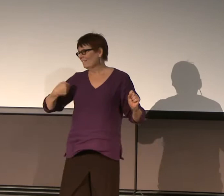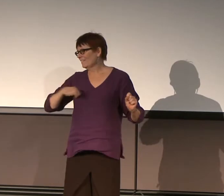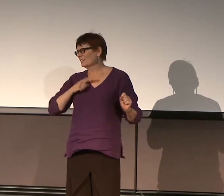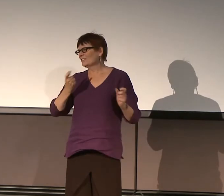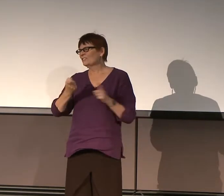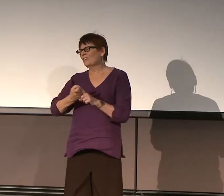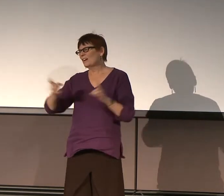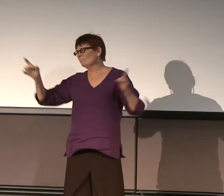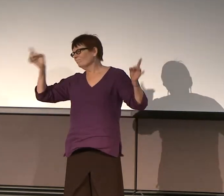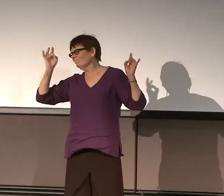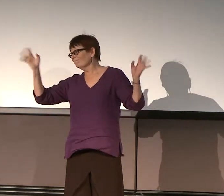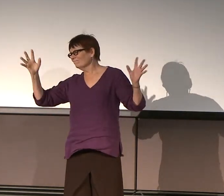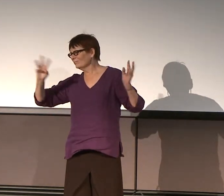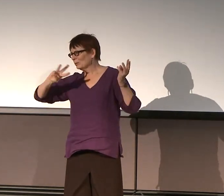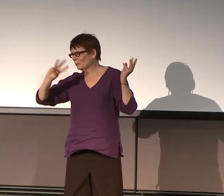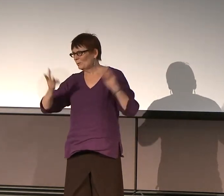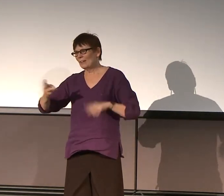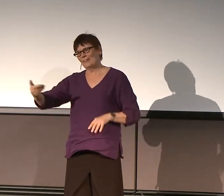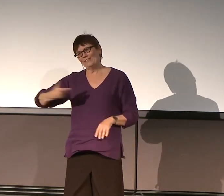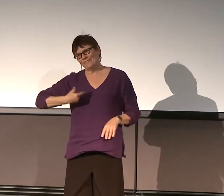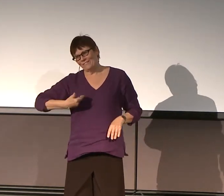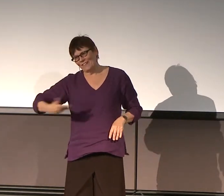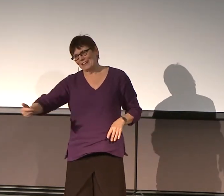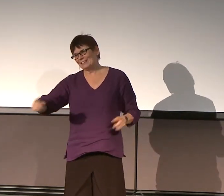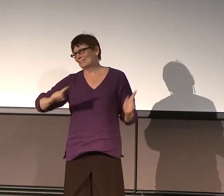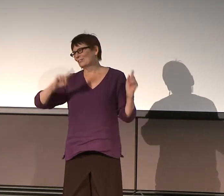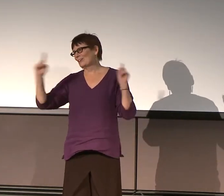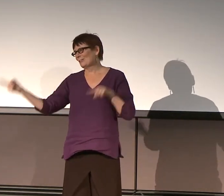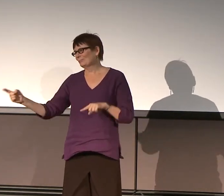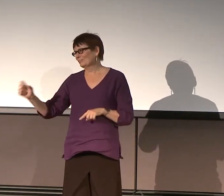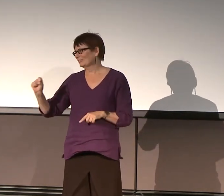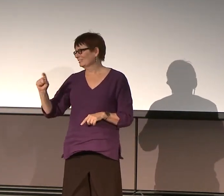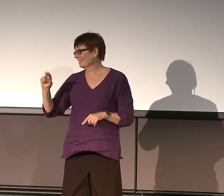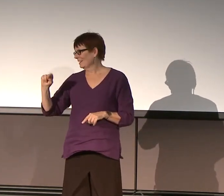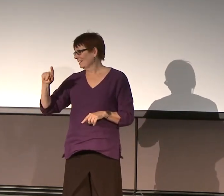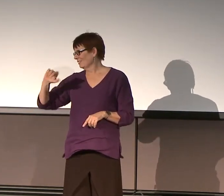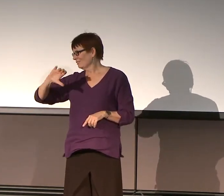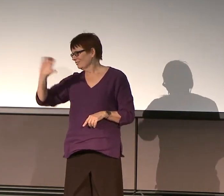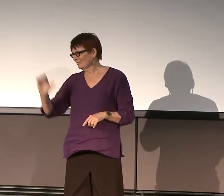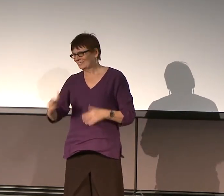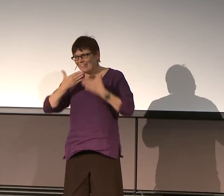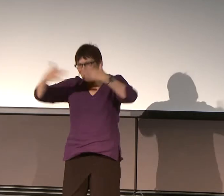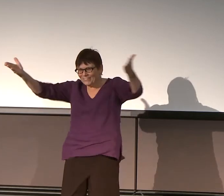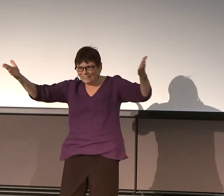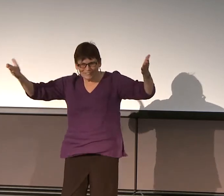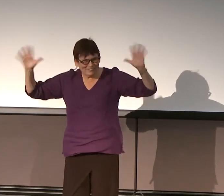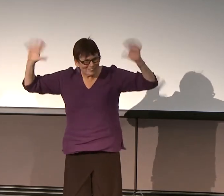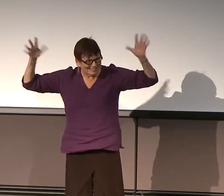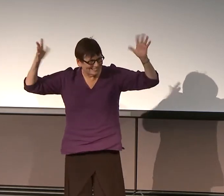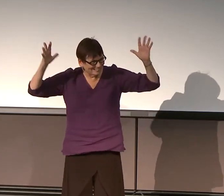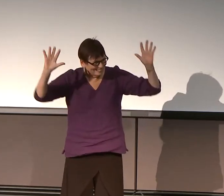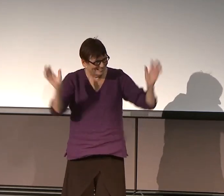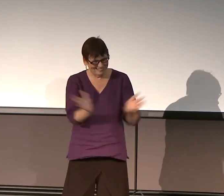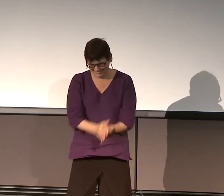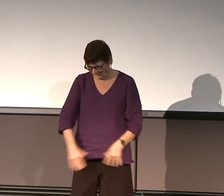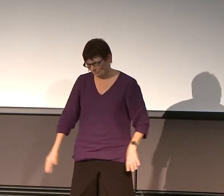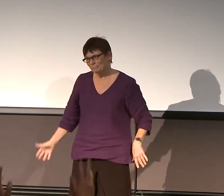York. So that saved us. This event saved us from our horrible weather. We came here from Rochester